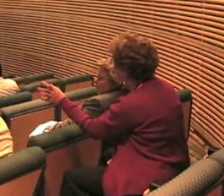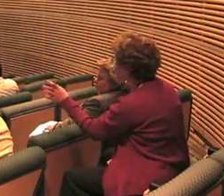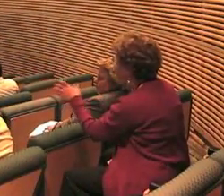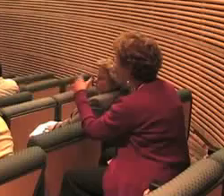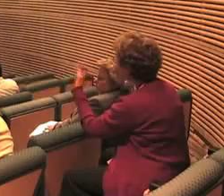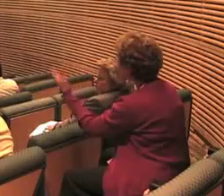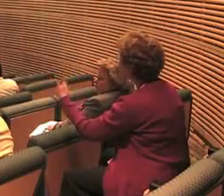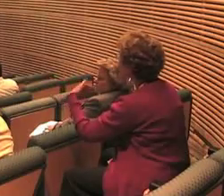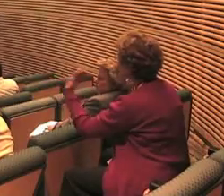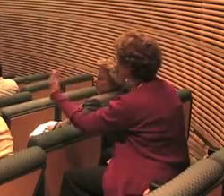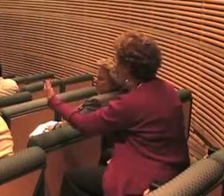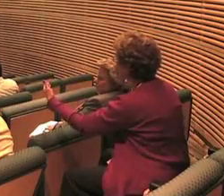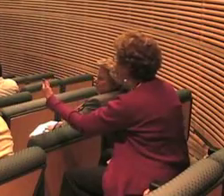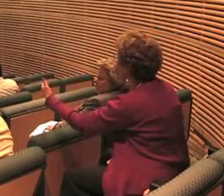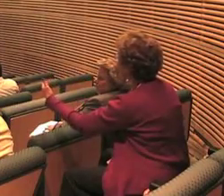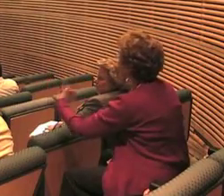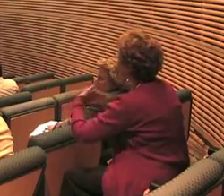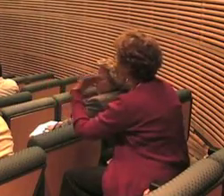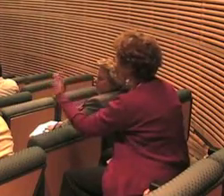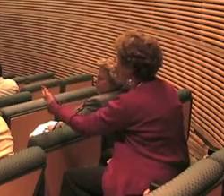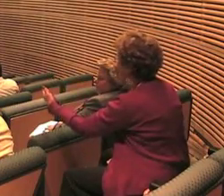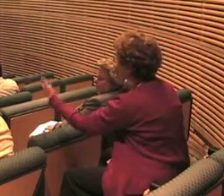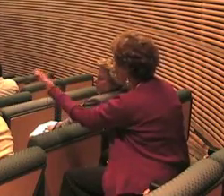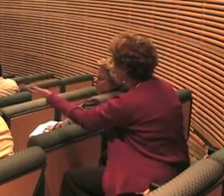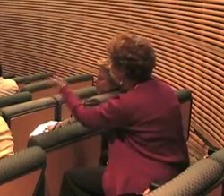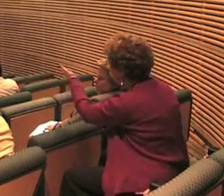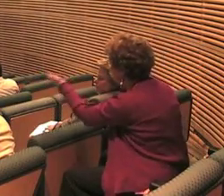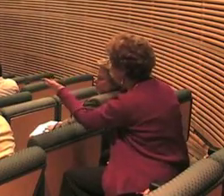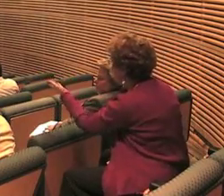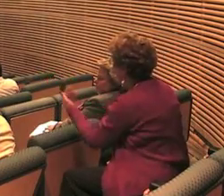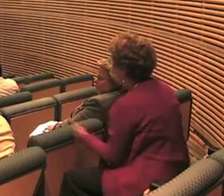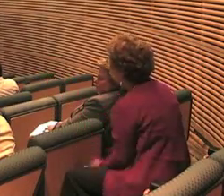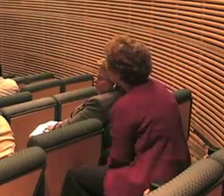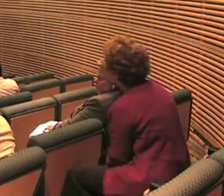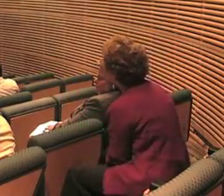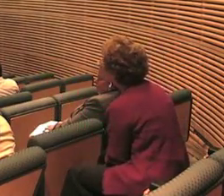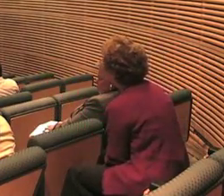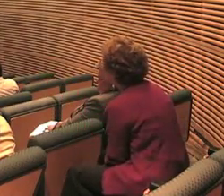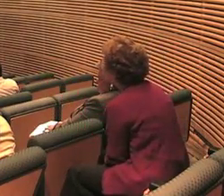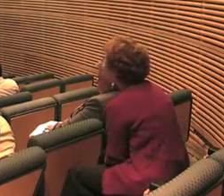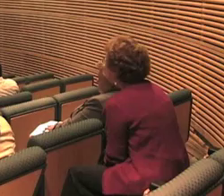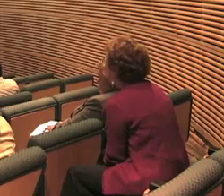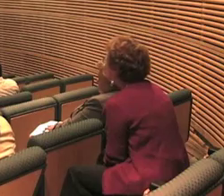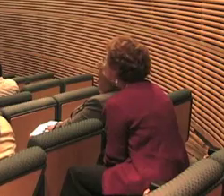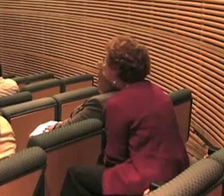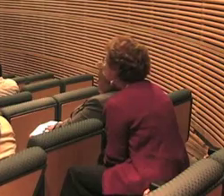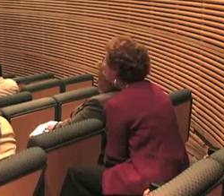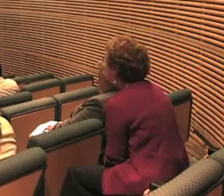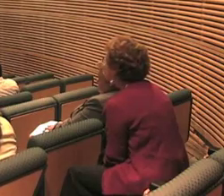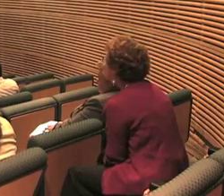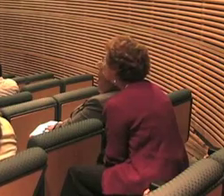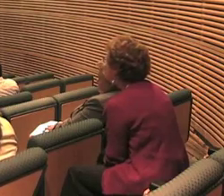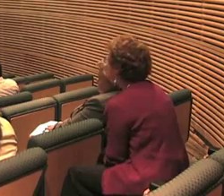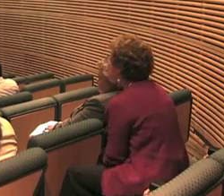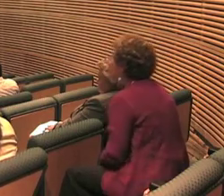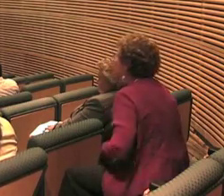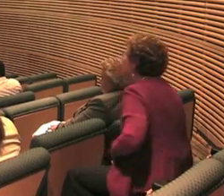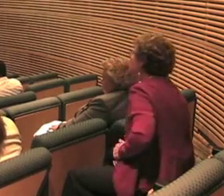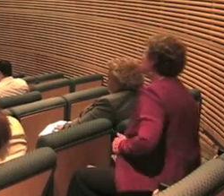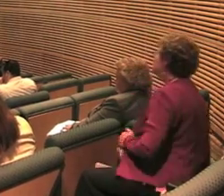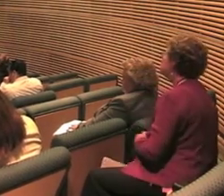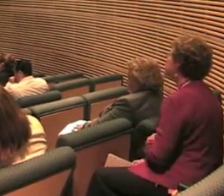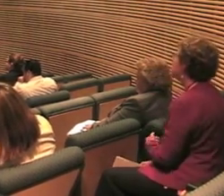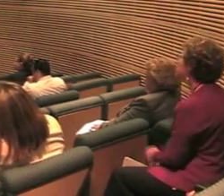cards, or how do you actually go about that with the assessment using your cards? No, that's definitely a good